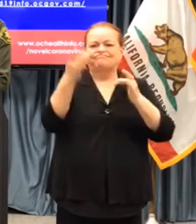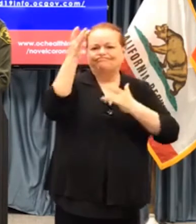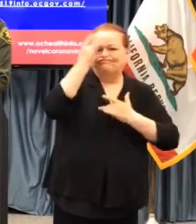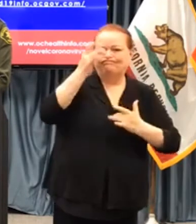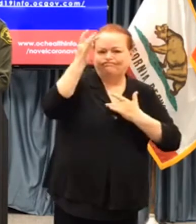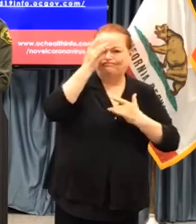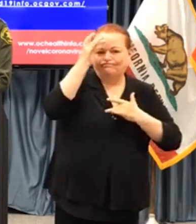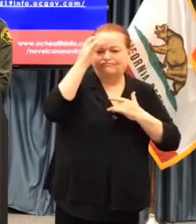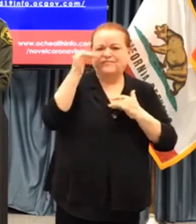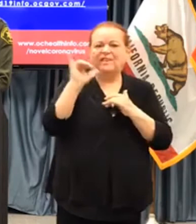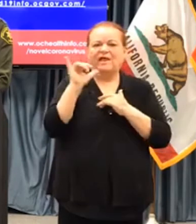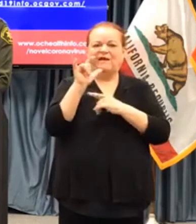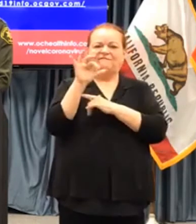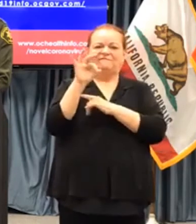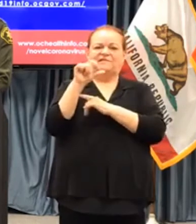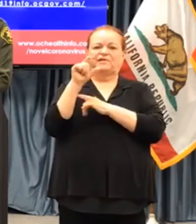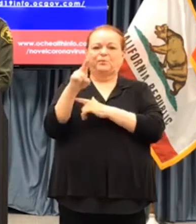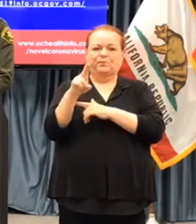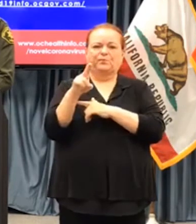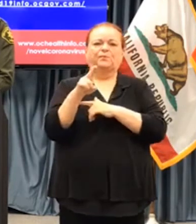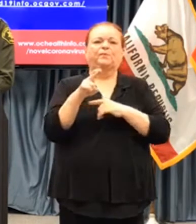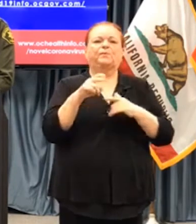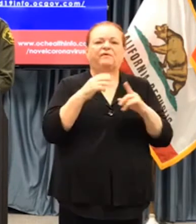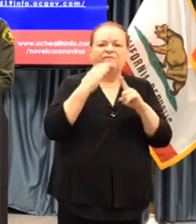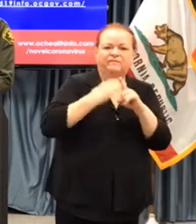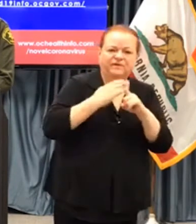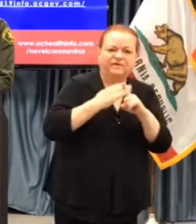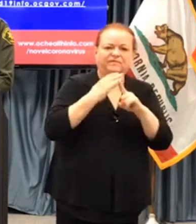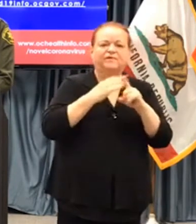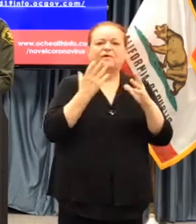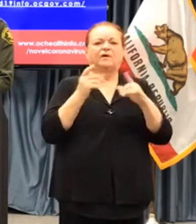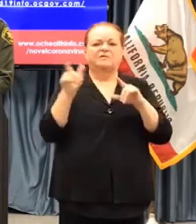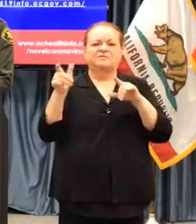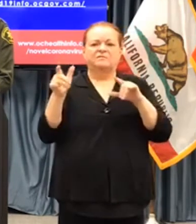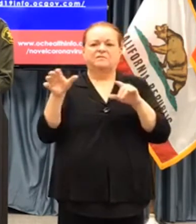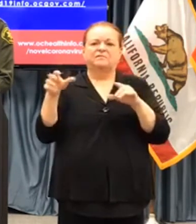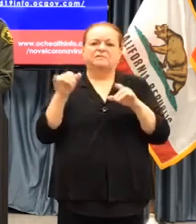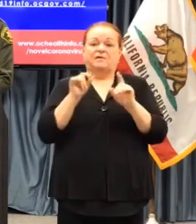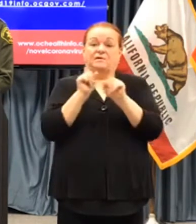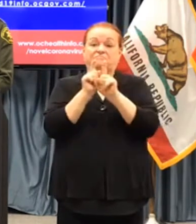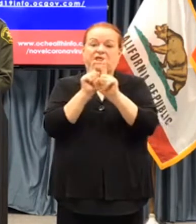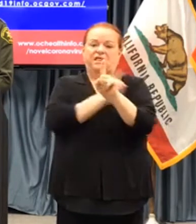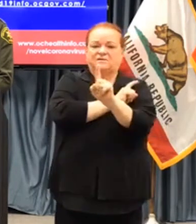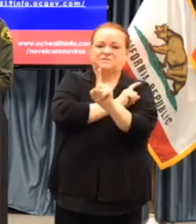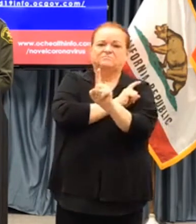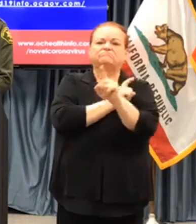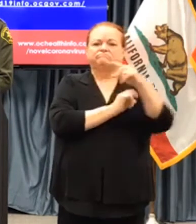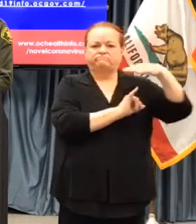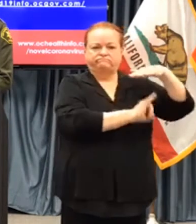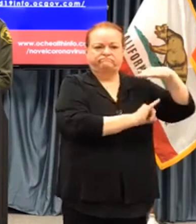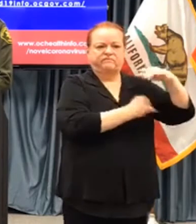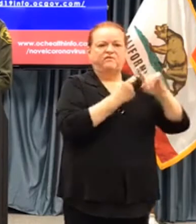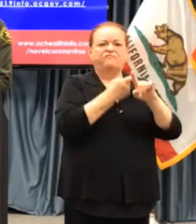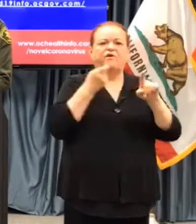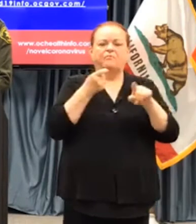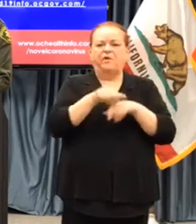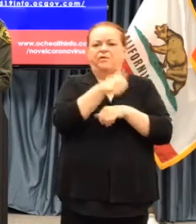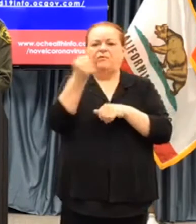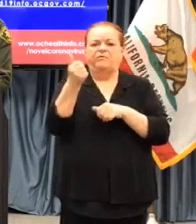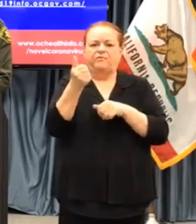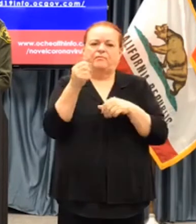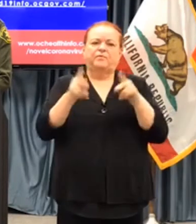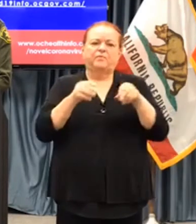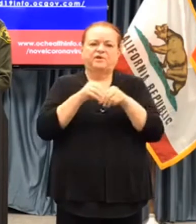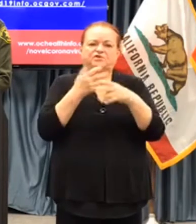symptomology, flu-like symptoms, and are then isolated from the general public. 13 of those 24 have tested positive